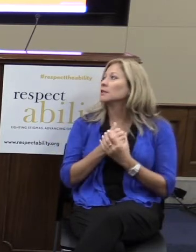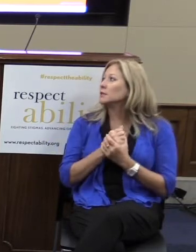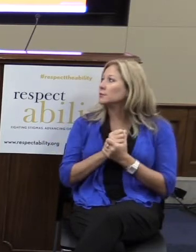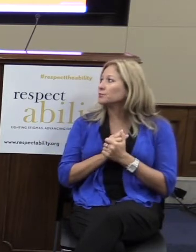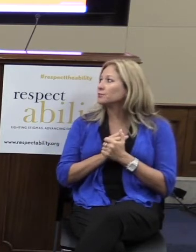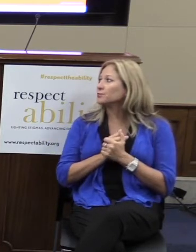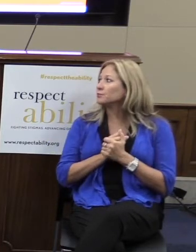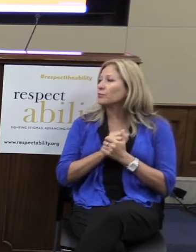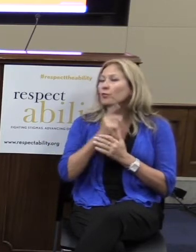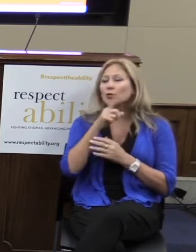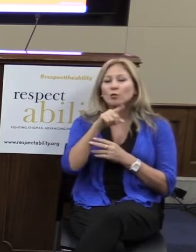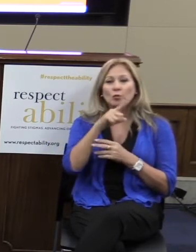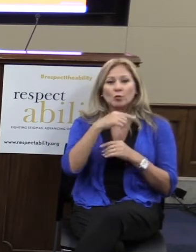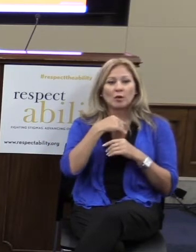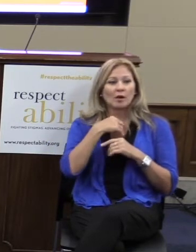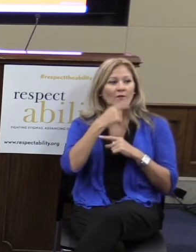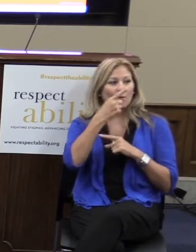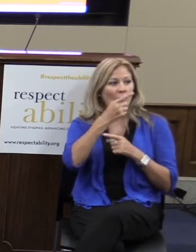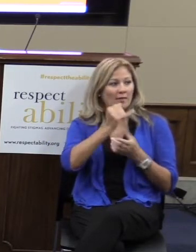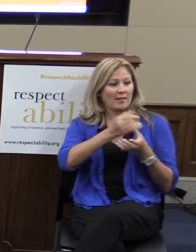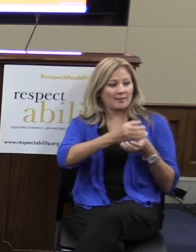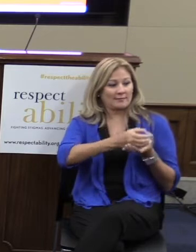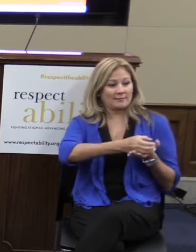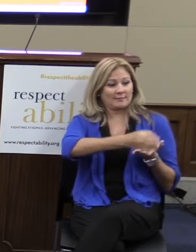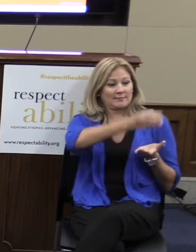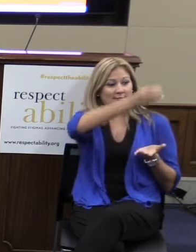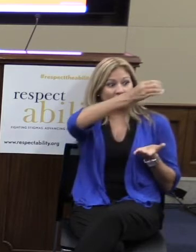guys have one of that very select